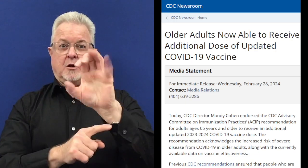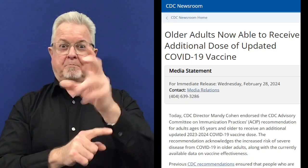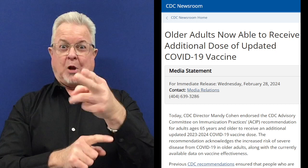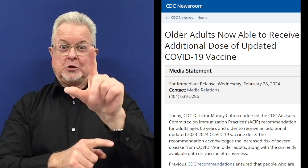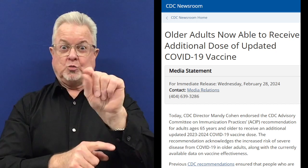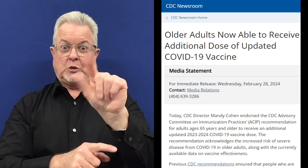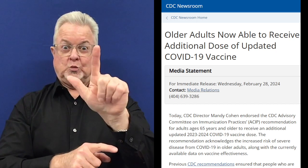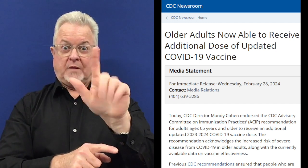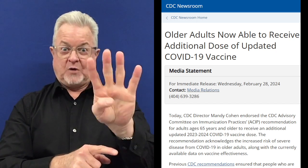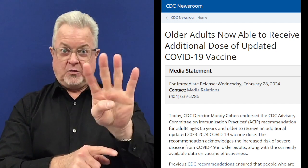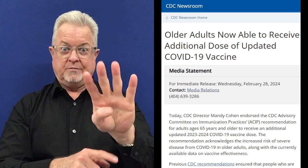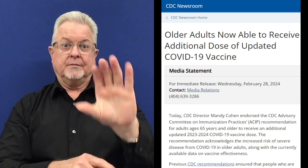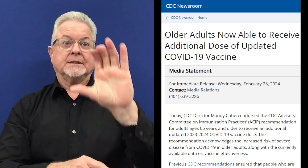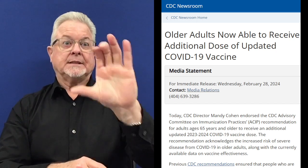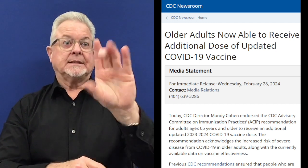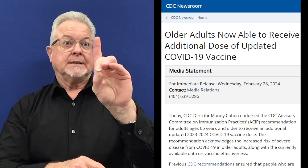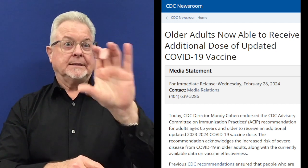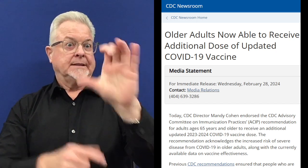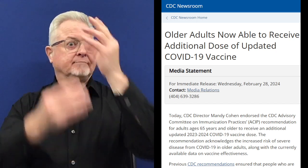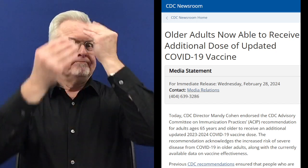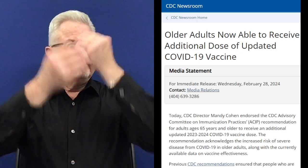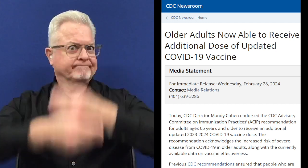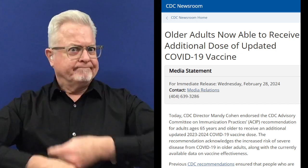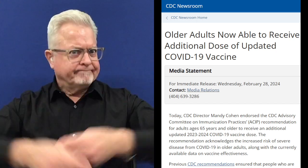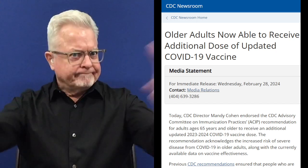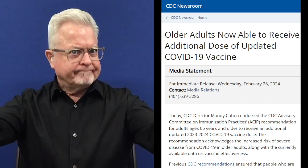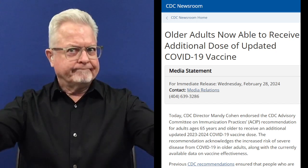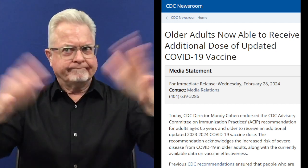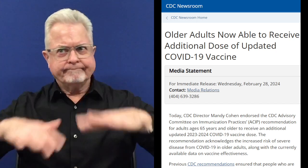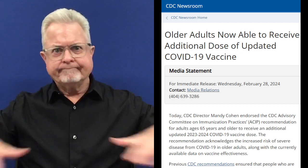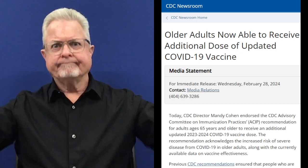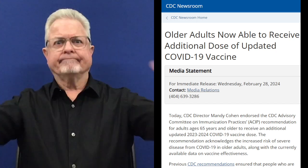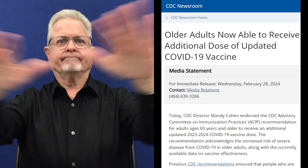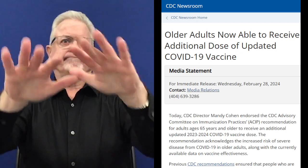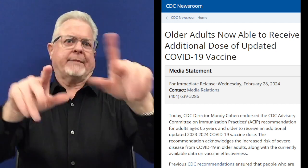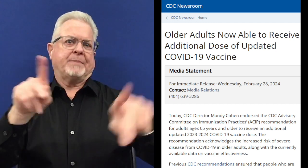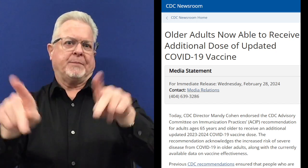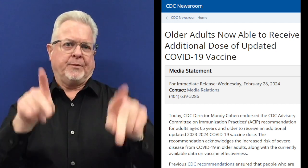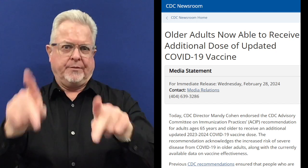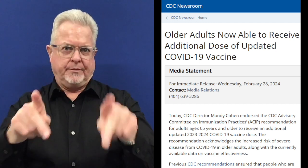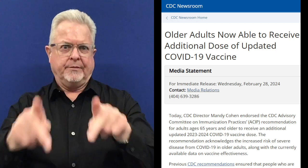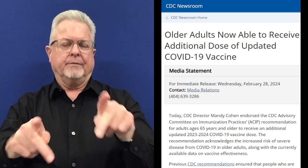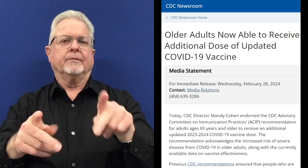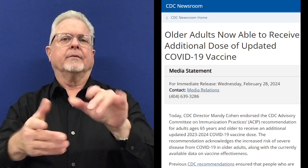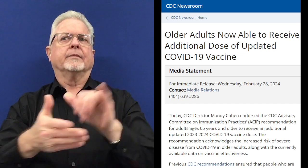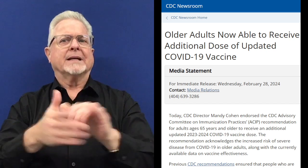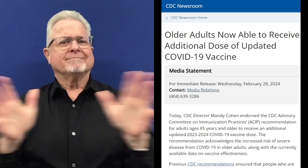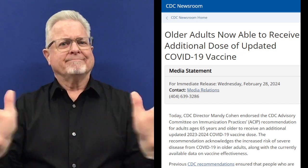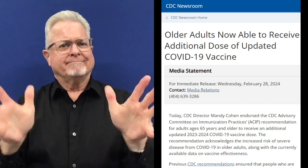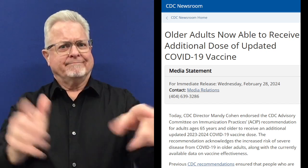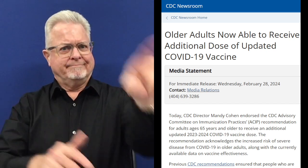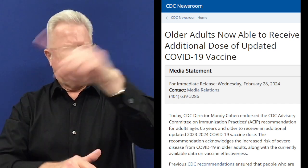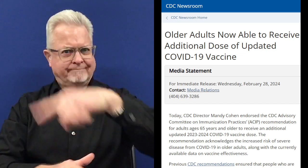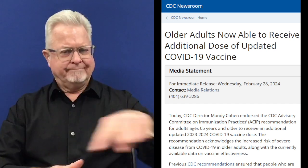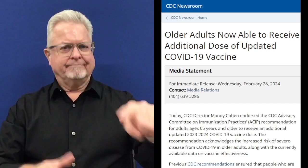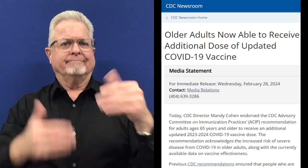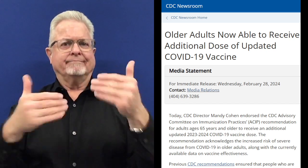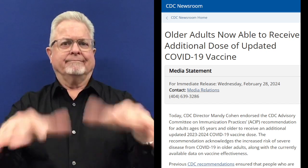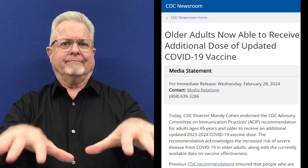Last month, March of 2024, the CDC put out a notice to the entire country that folks